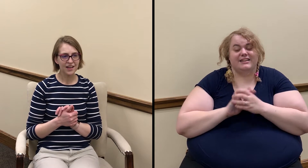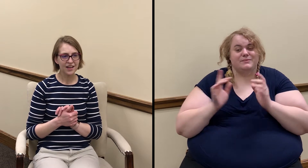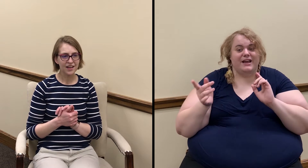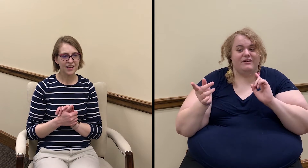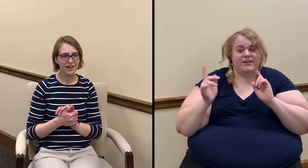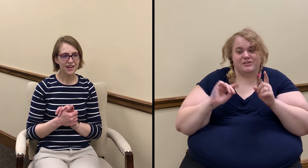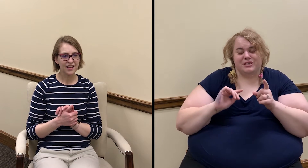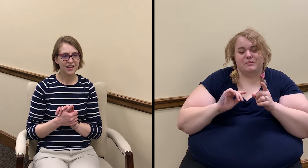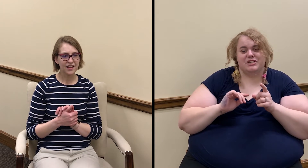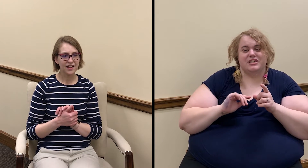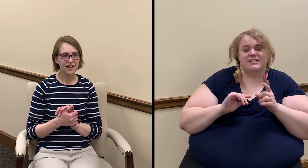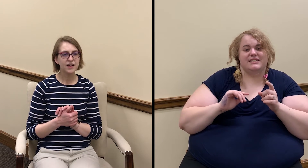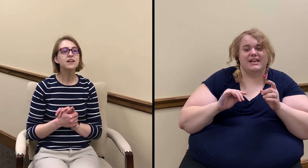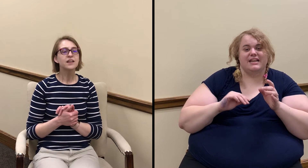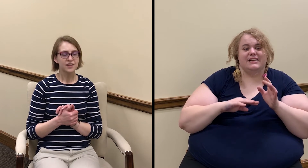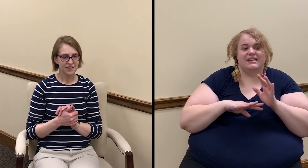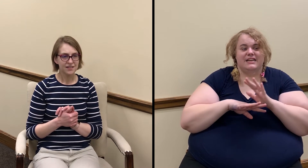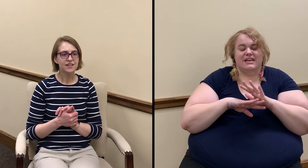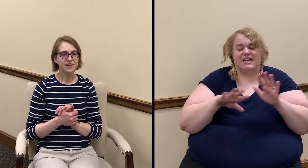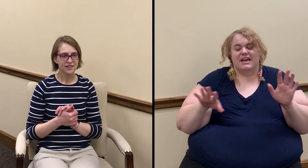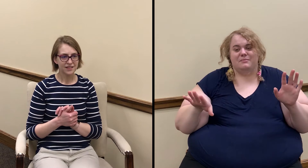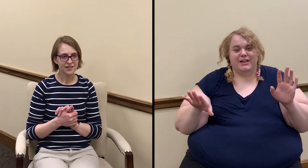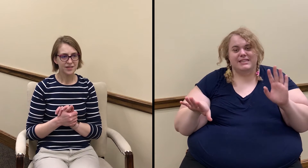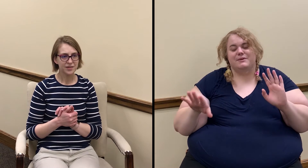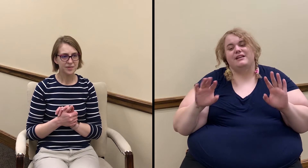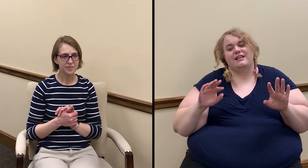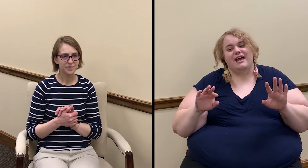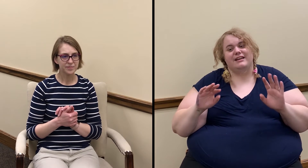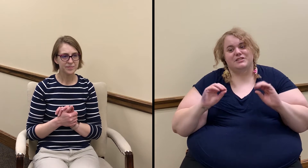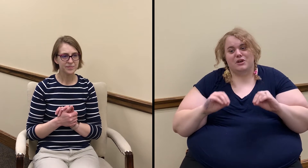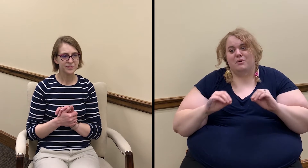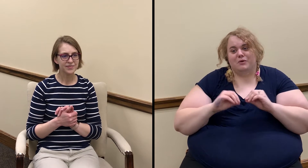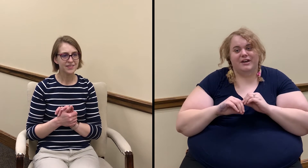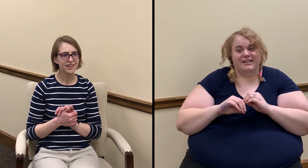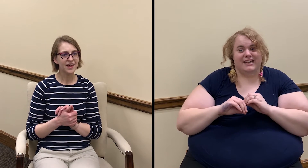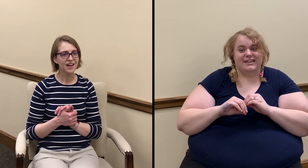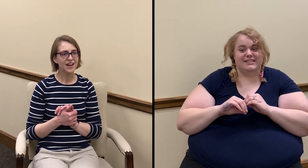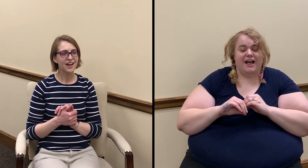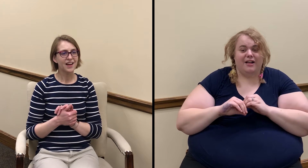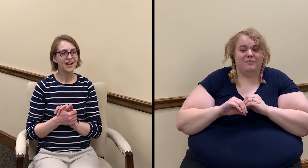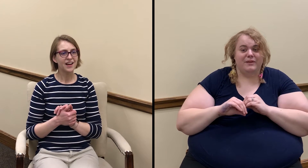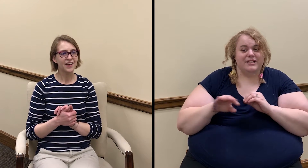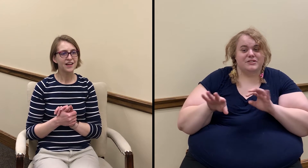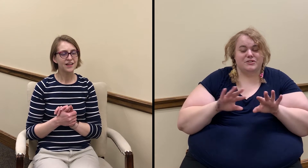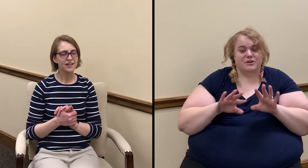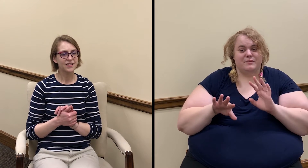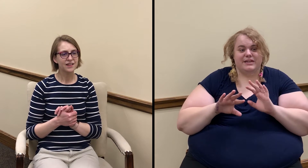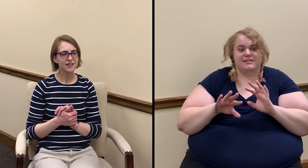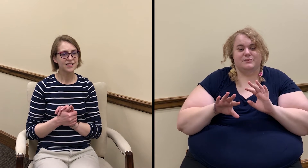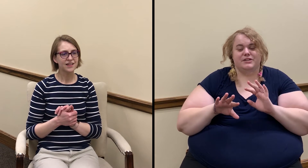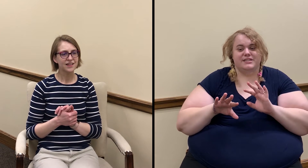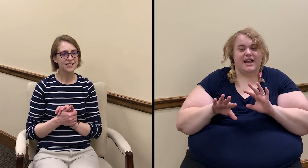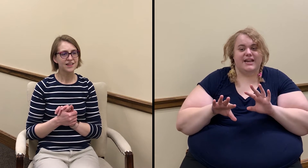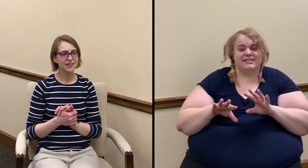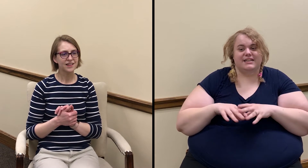why facial expressions and placement and that is so important in ASL because there's so many similar signs and